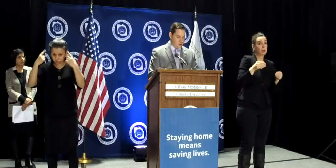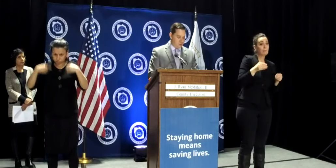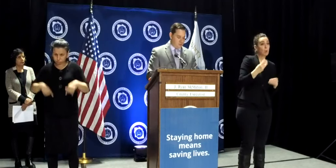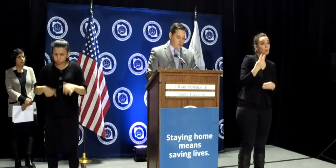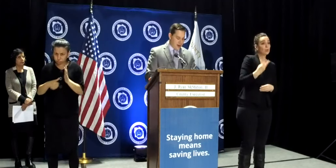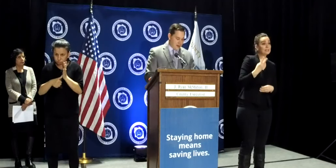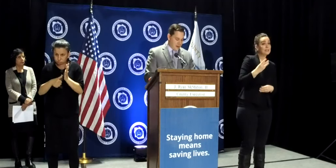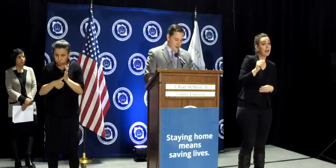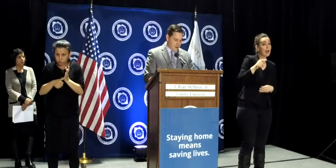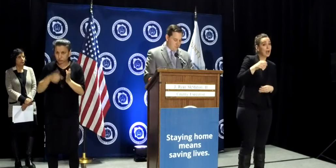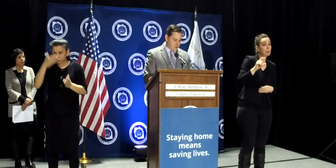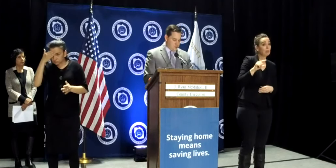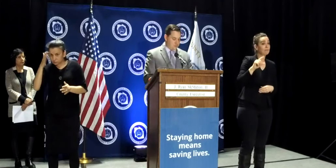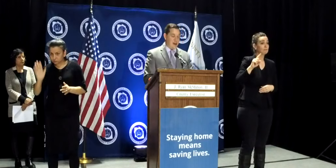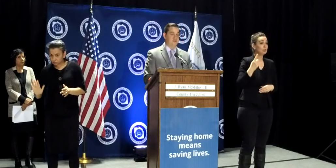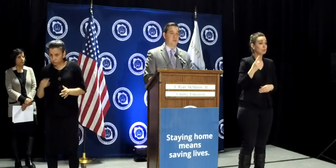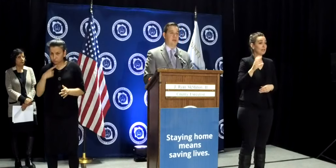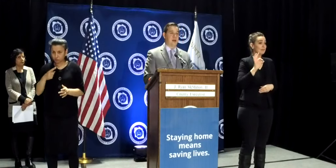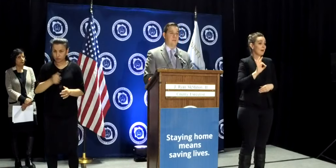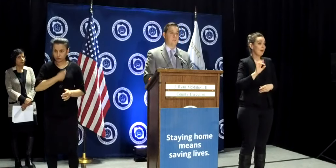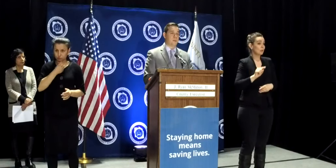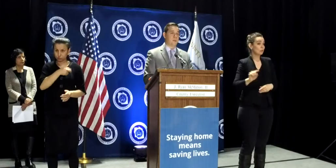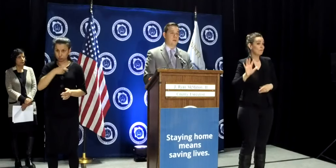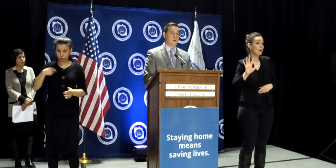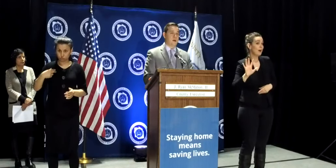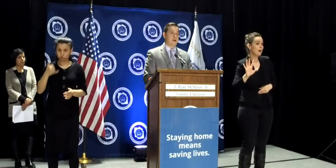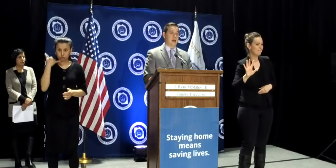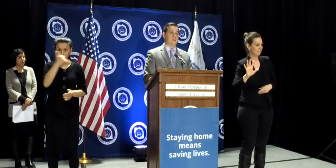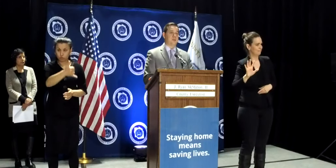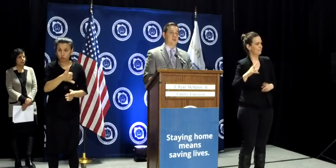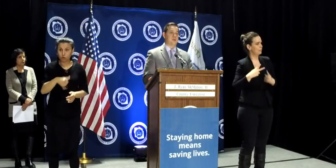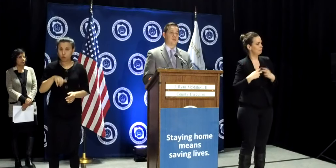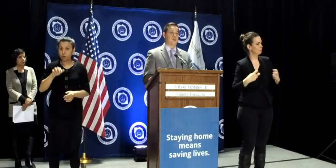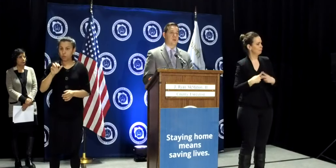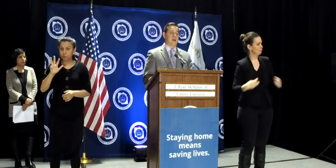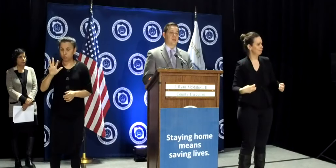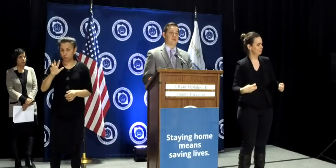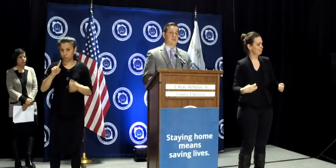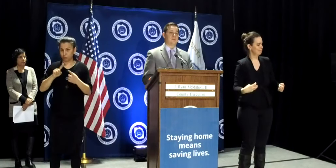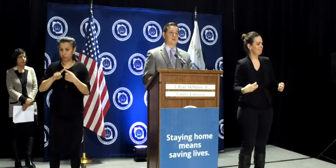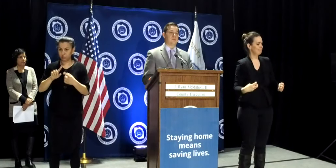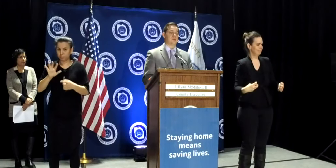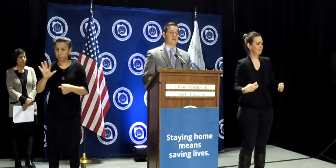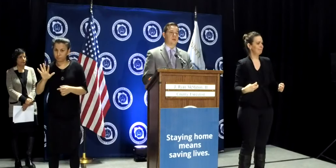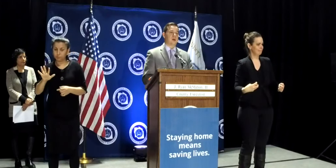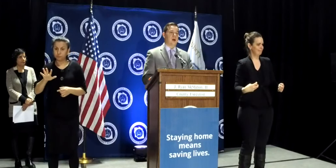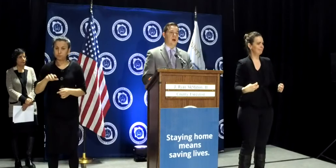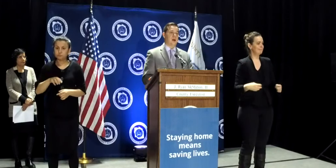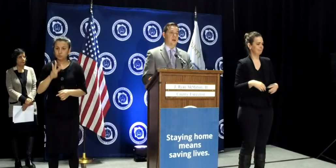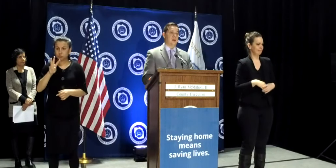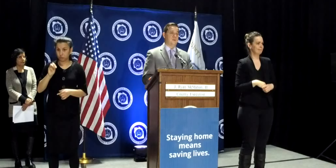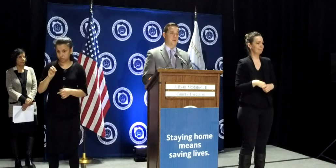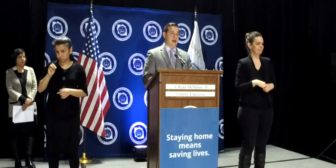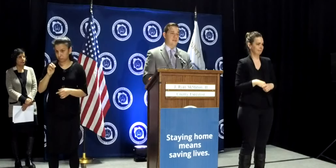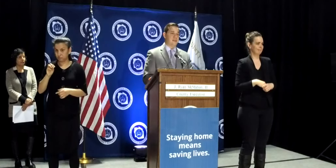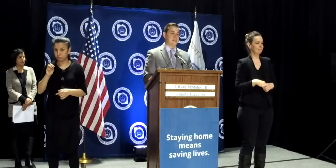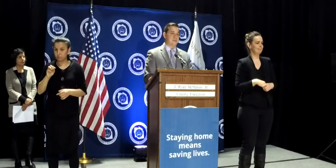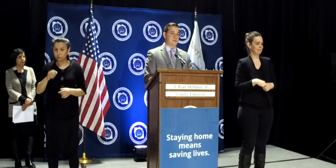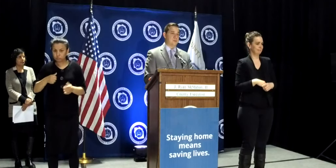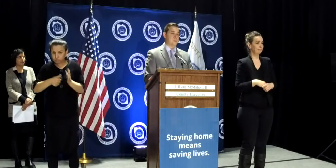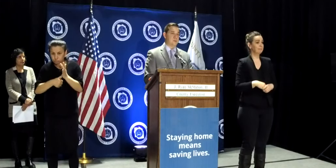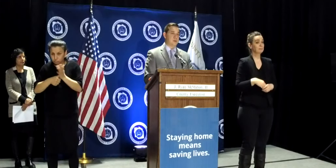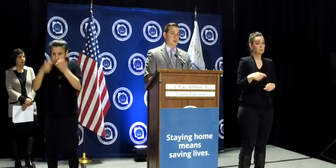1st, from 9 a.m. to 5 p.m., again, please look at your symptoms. And if you have